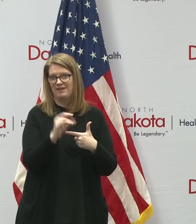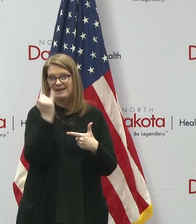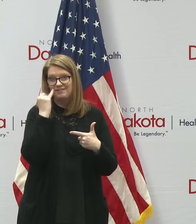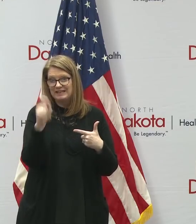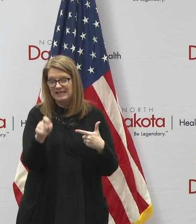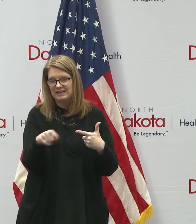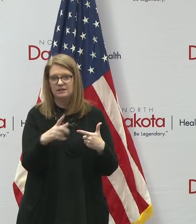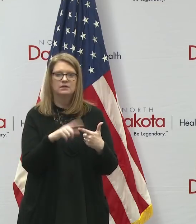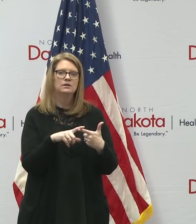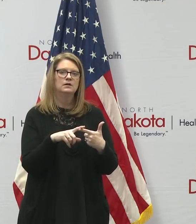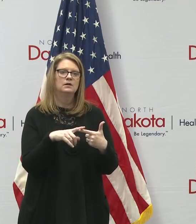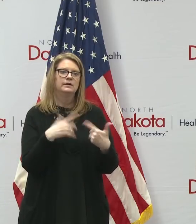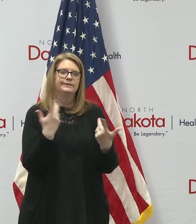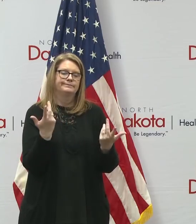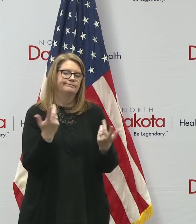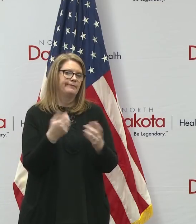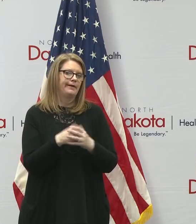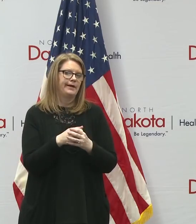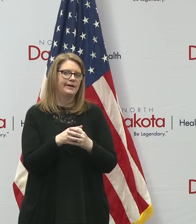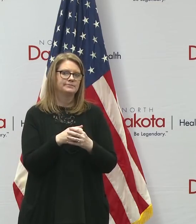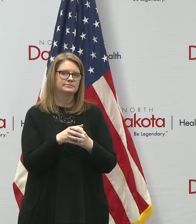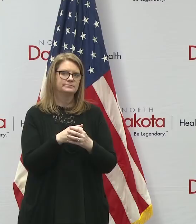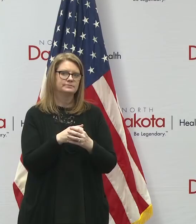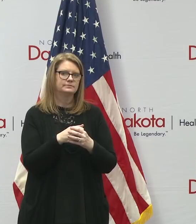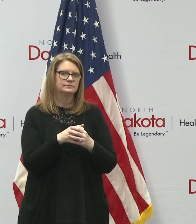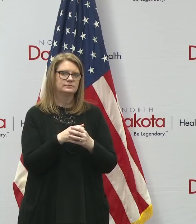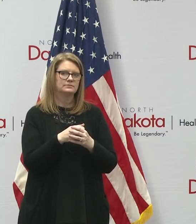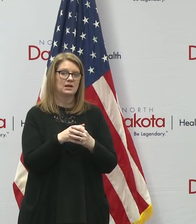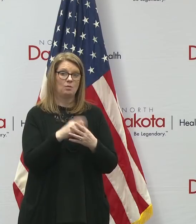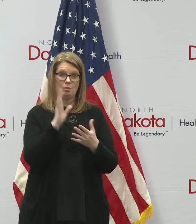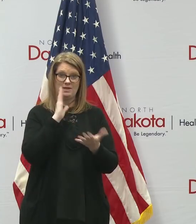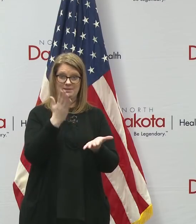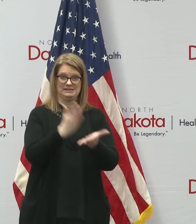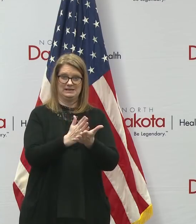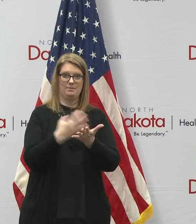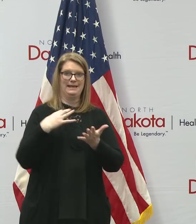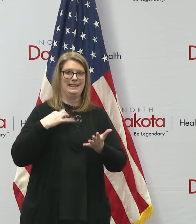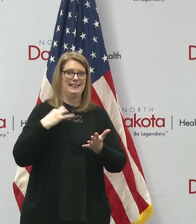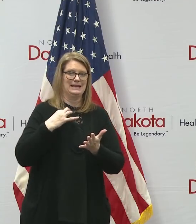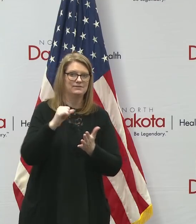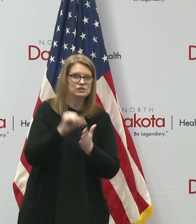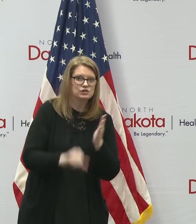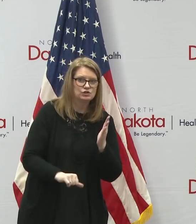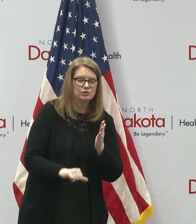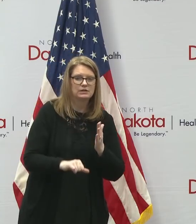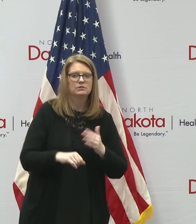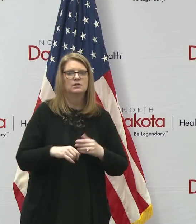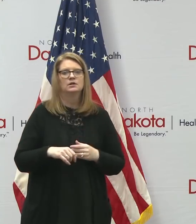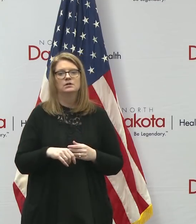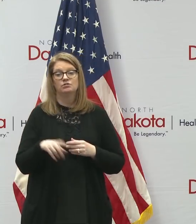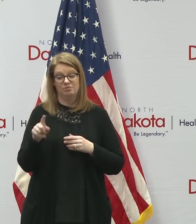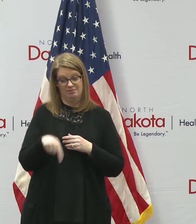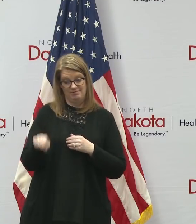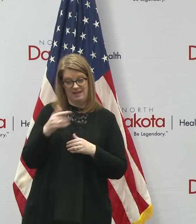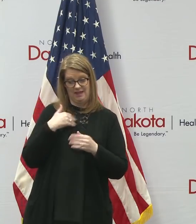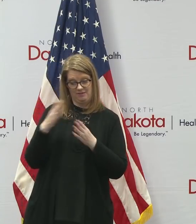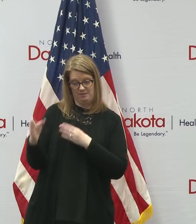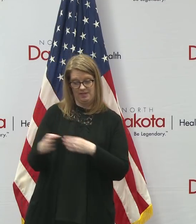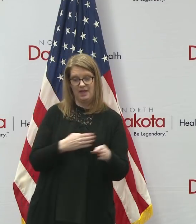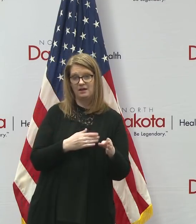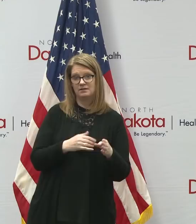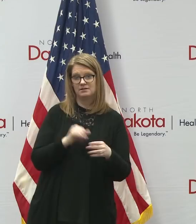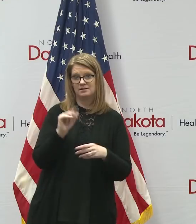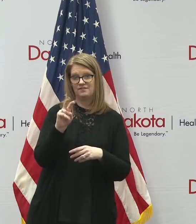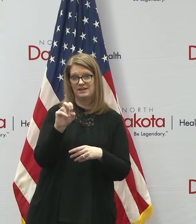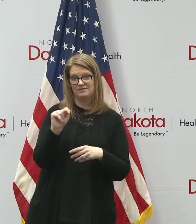I assume they're already stopping elective surgeries, or they have a ramp plan to make sure that as those